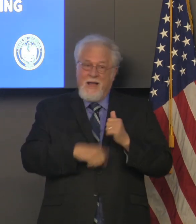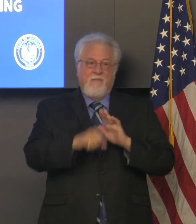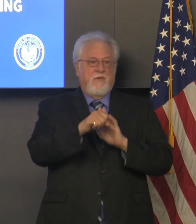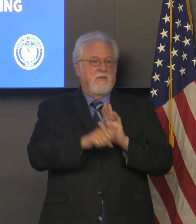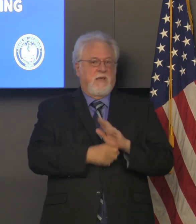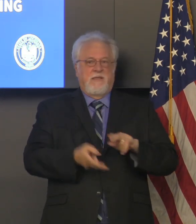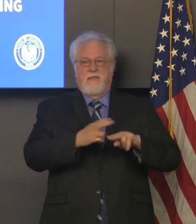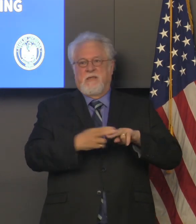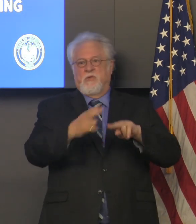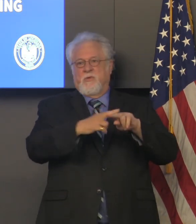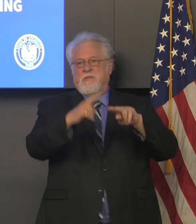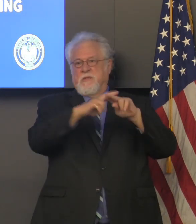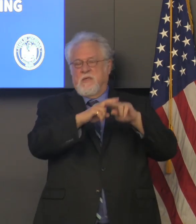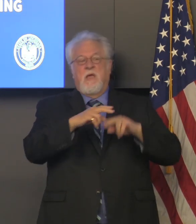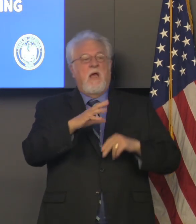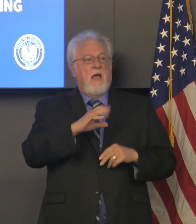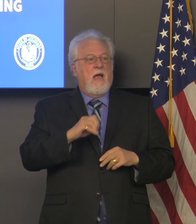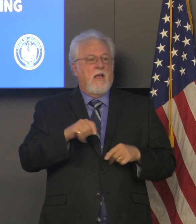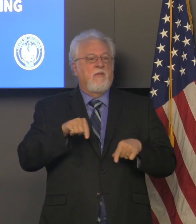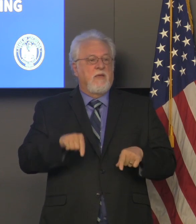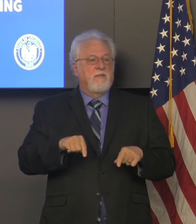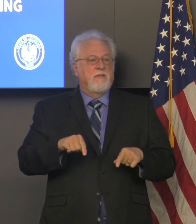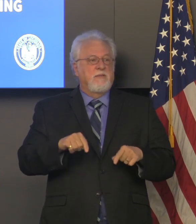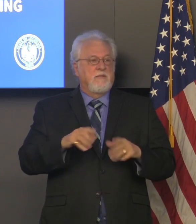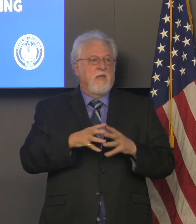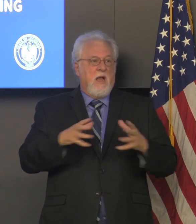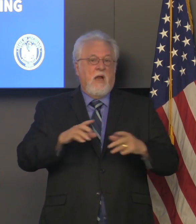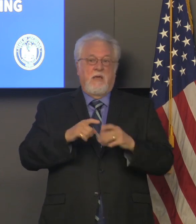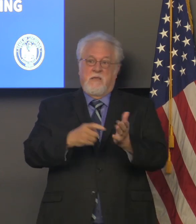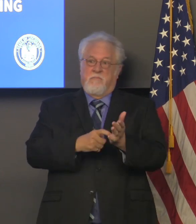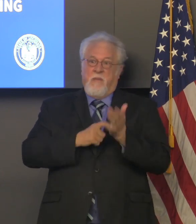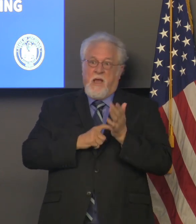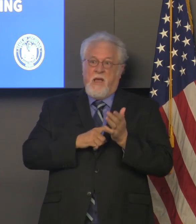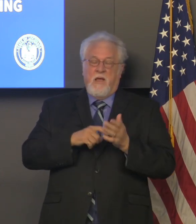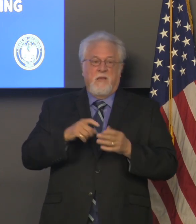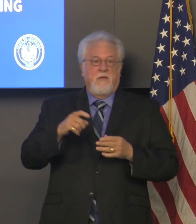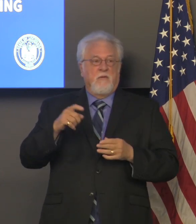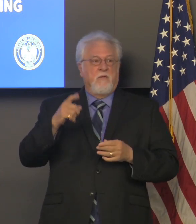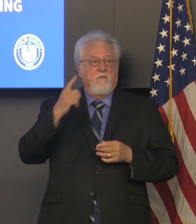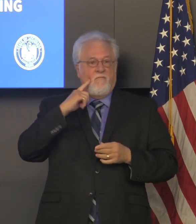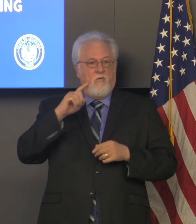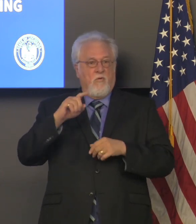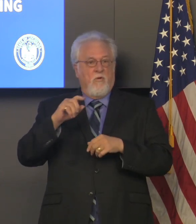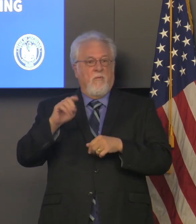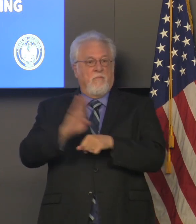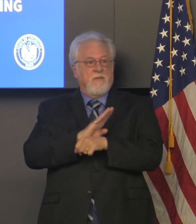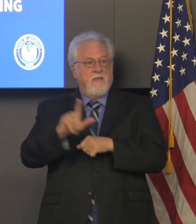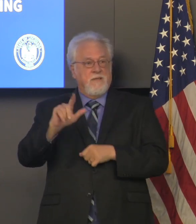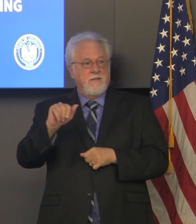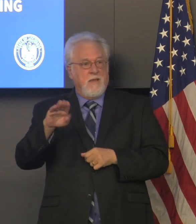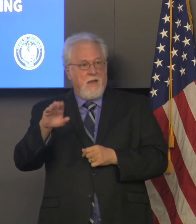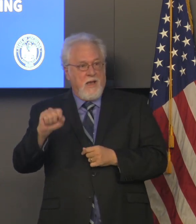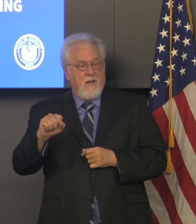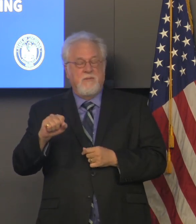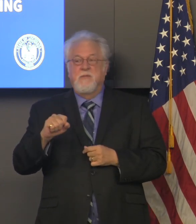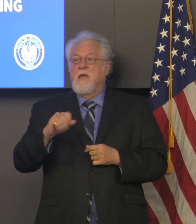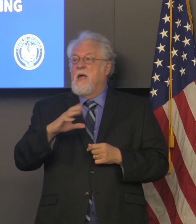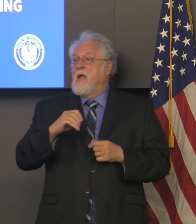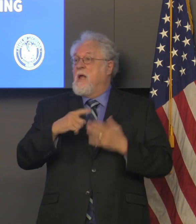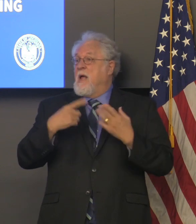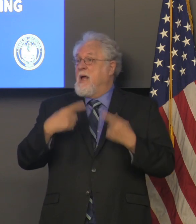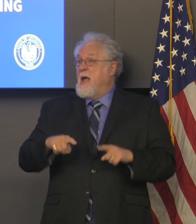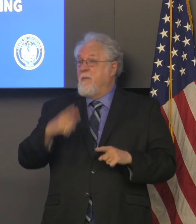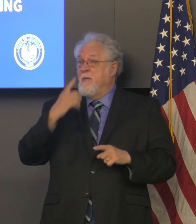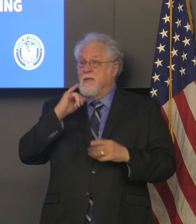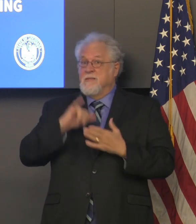increasing their testing. And so this has put a tremendous demand on commercial labs especially. And what's happened